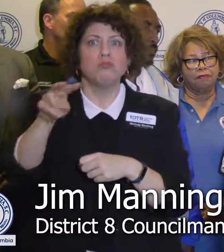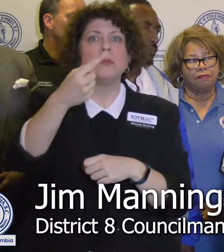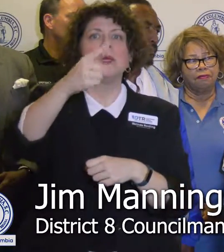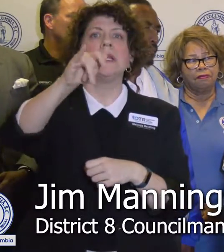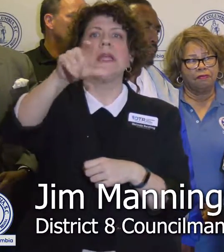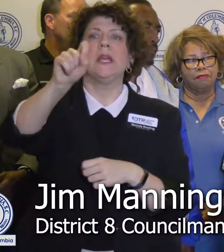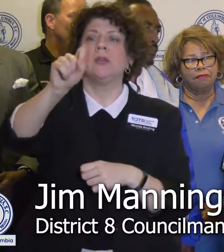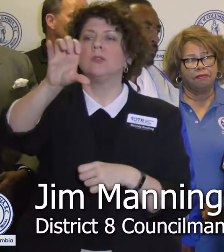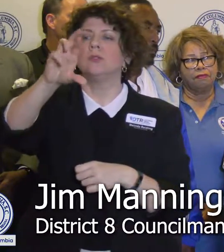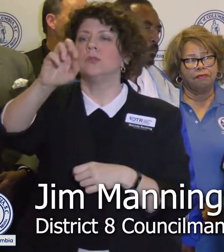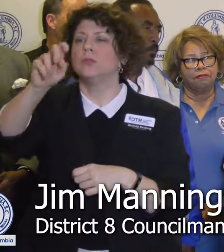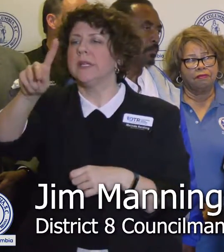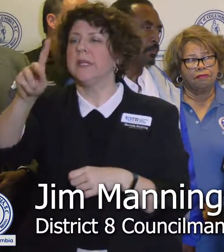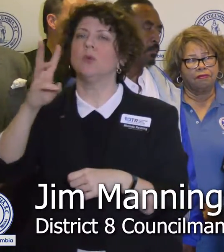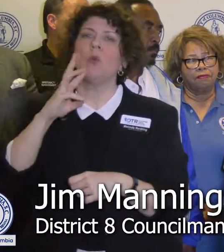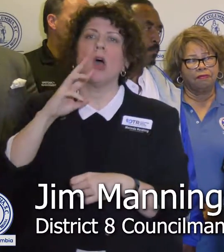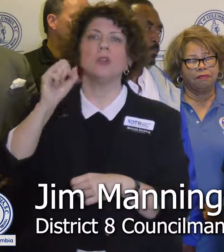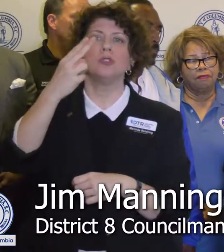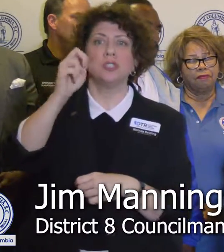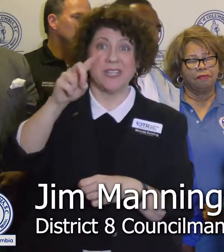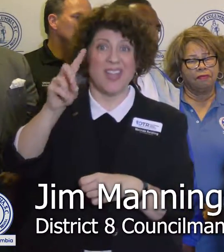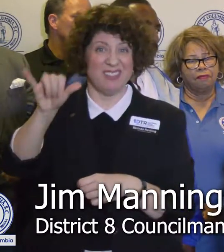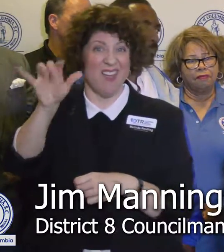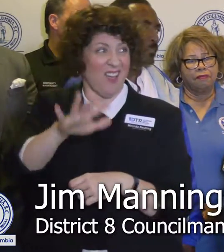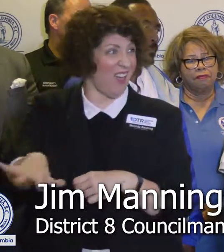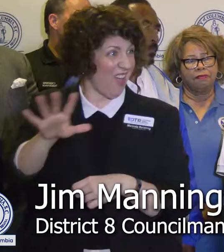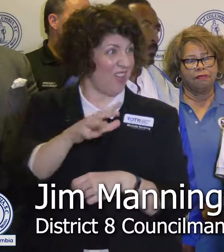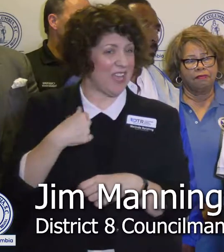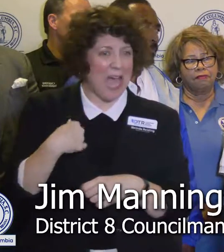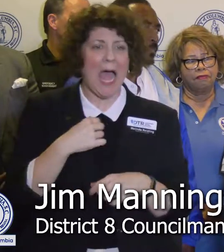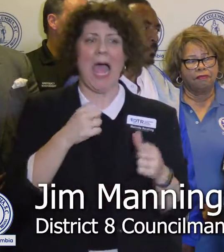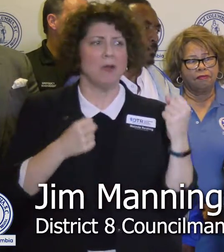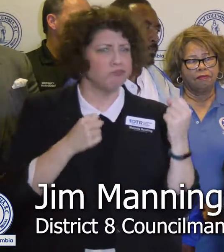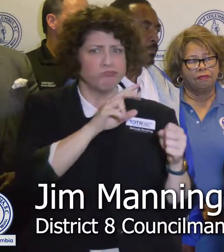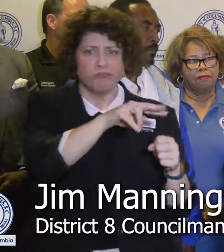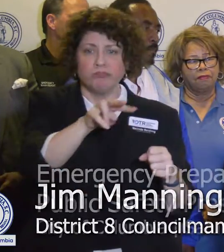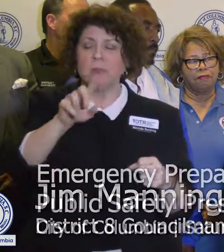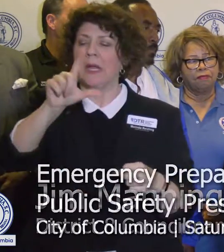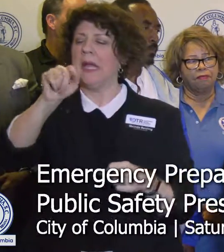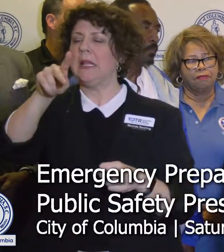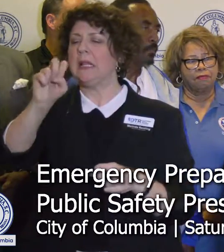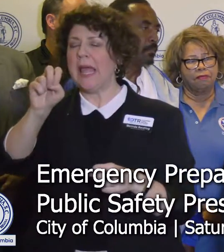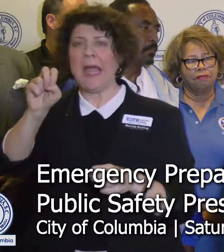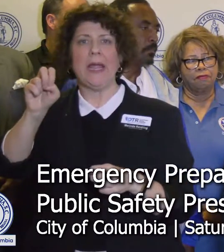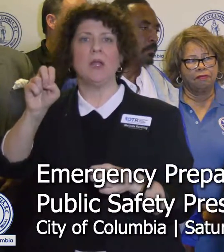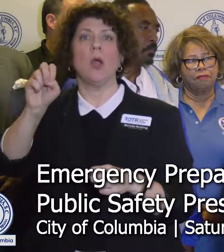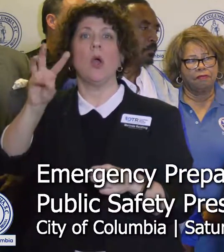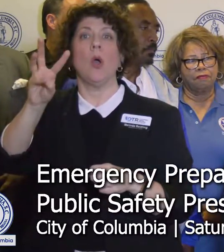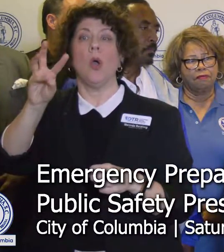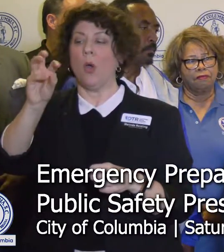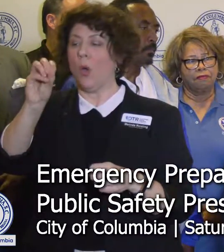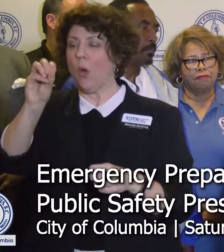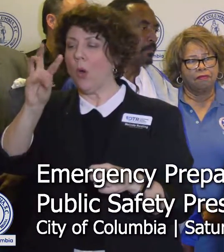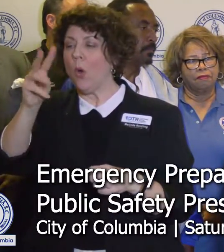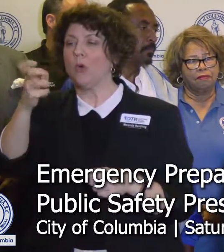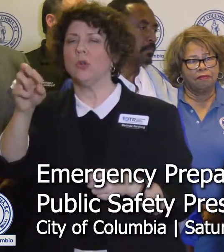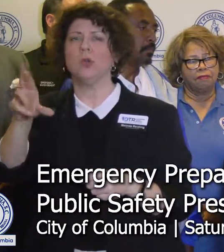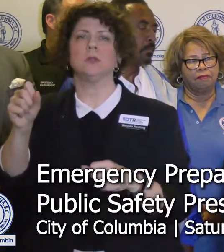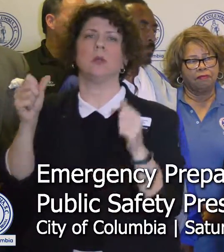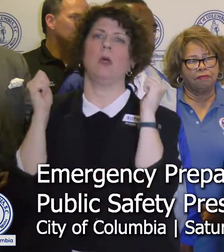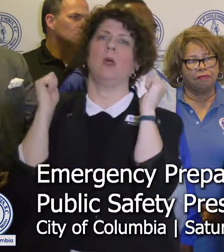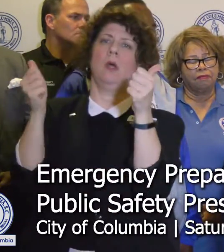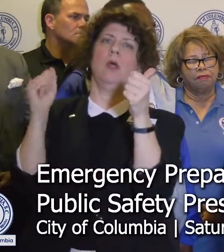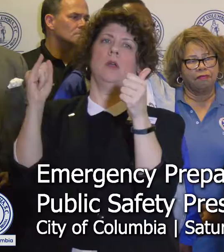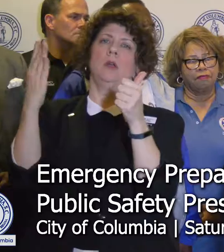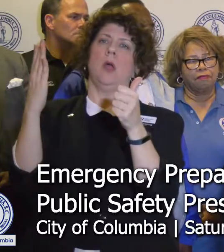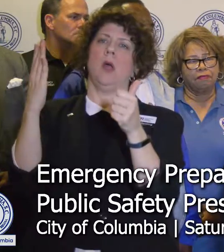Creek watershed area, and the lake owner folks have done an exceptional job of lowering all